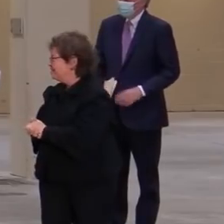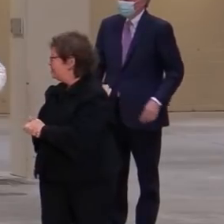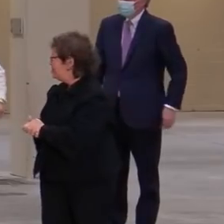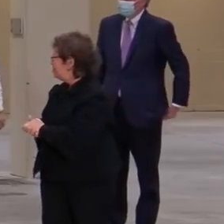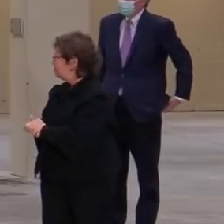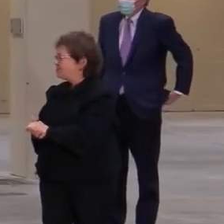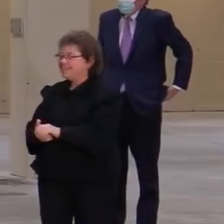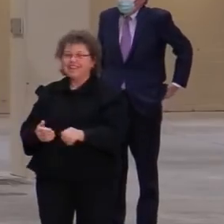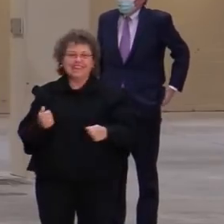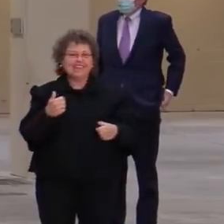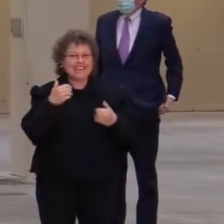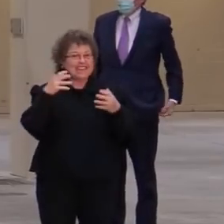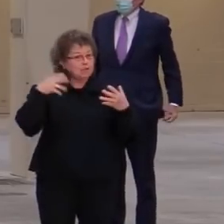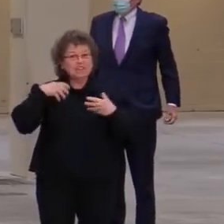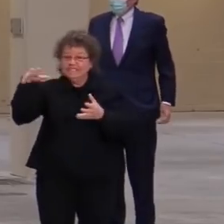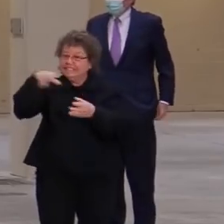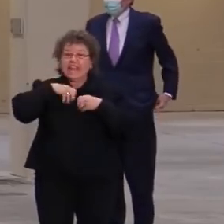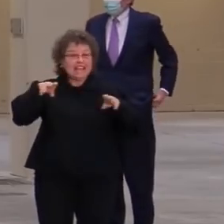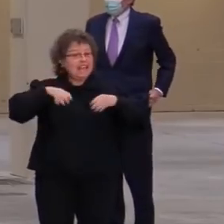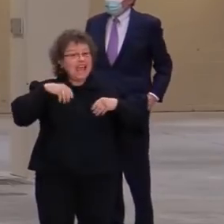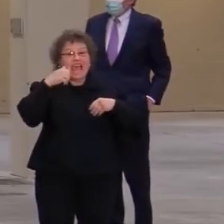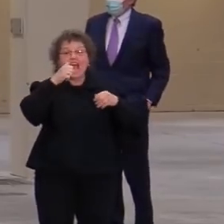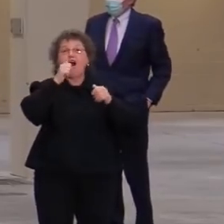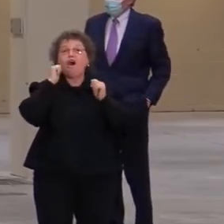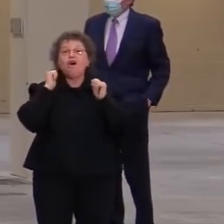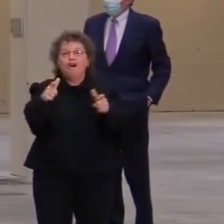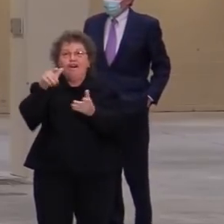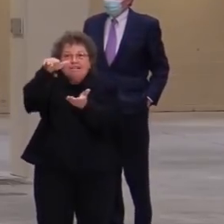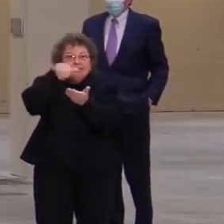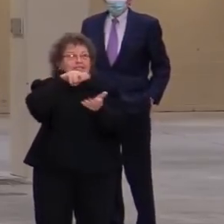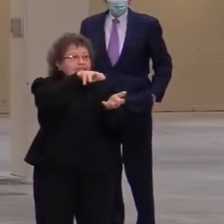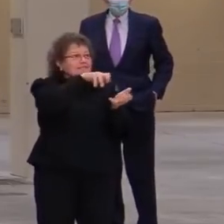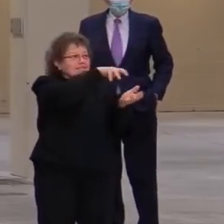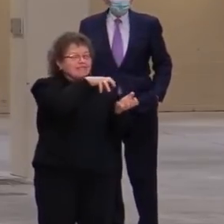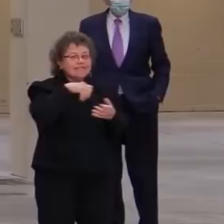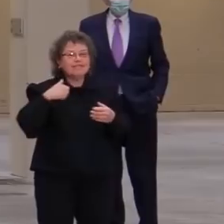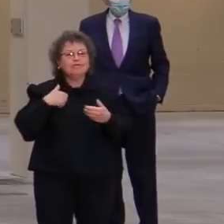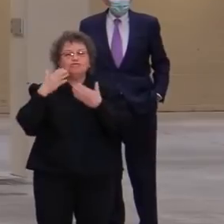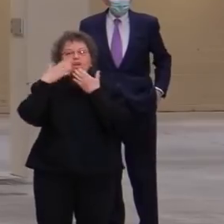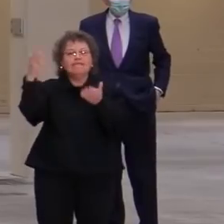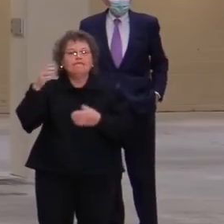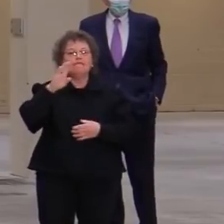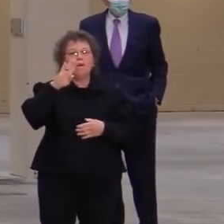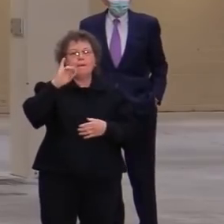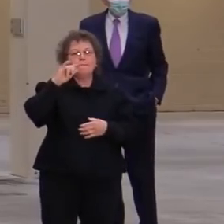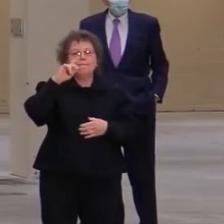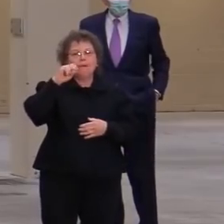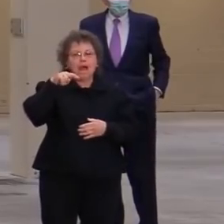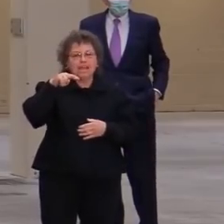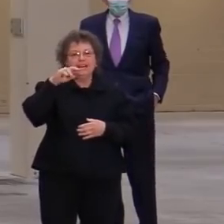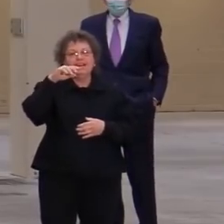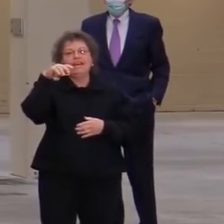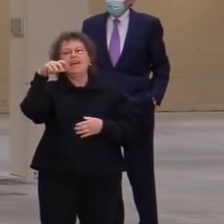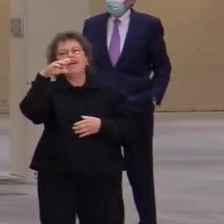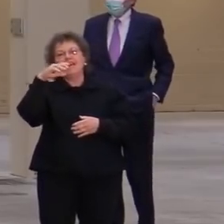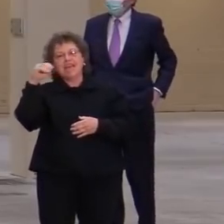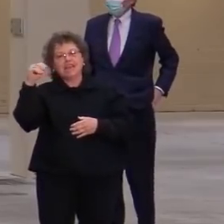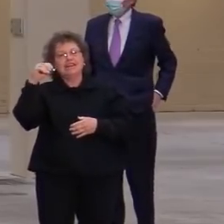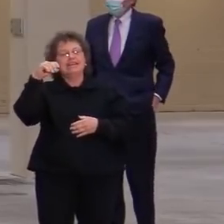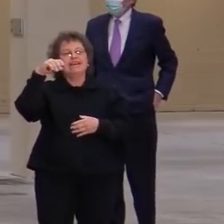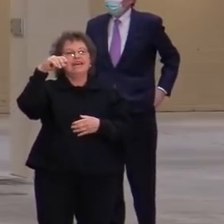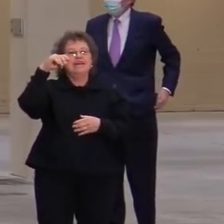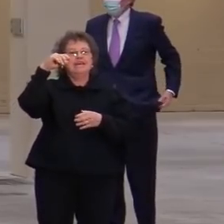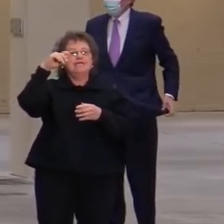We'll take every one we can get, right? We're grateful for the support of the Biden-Harris administration and FEMA in designating Boston